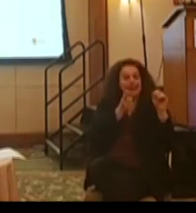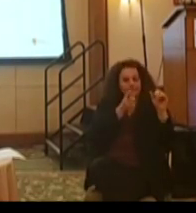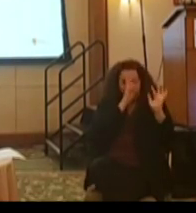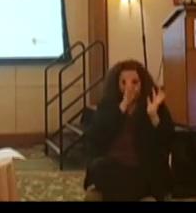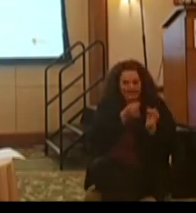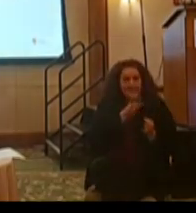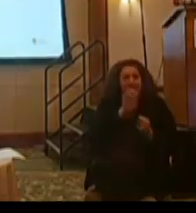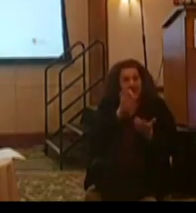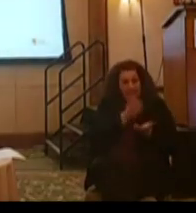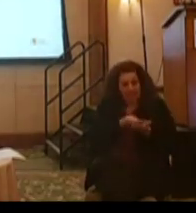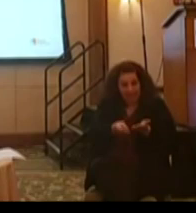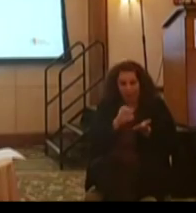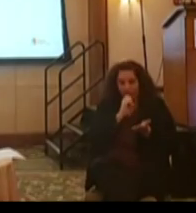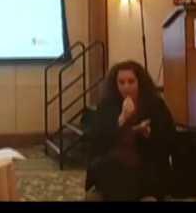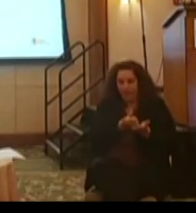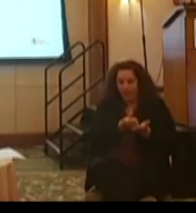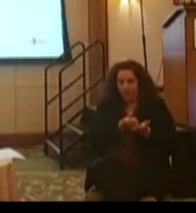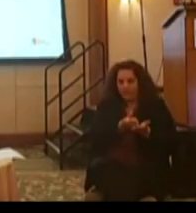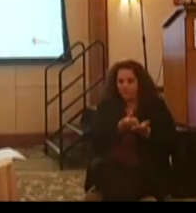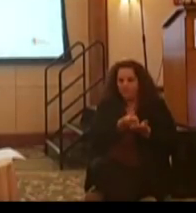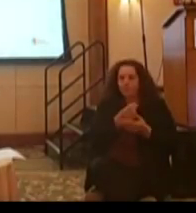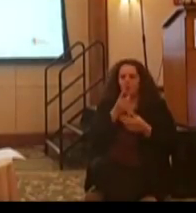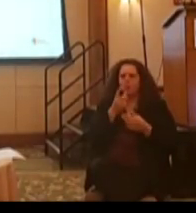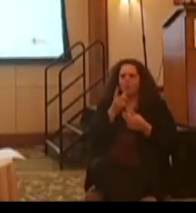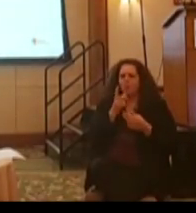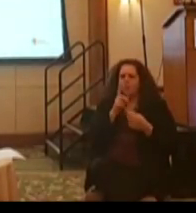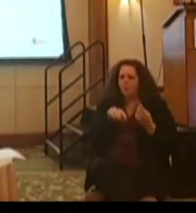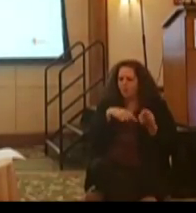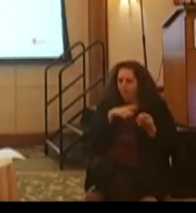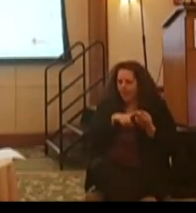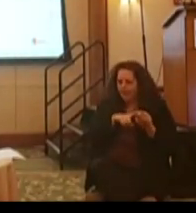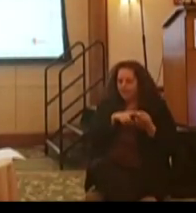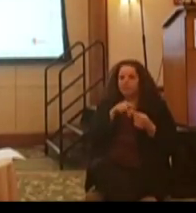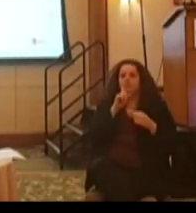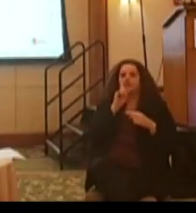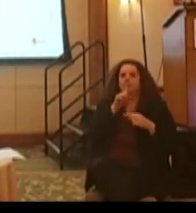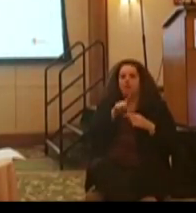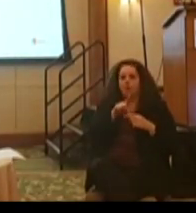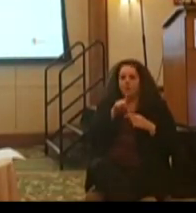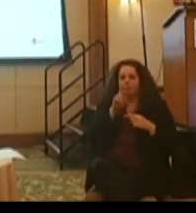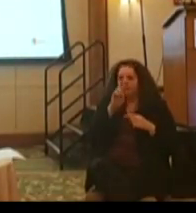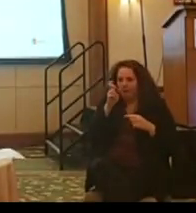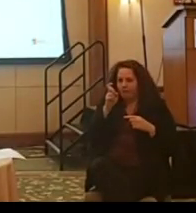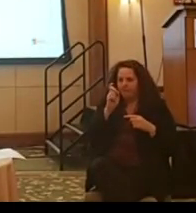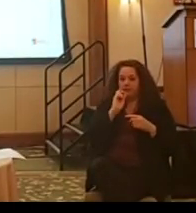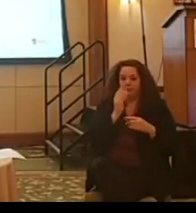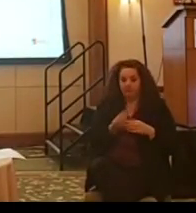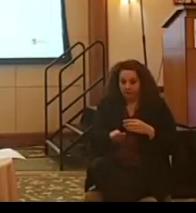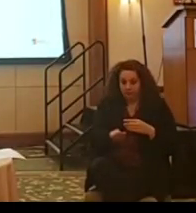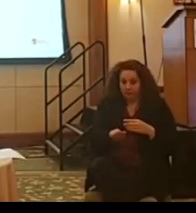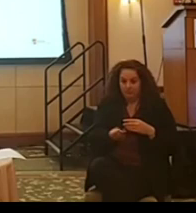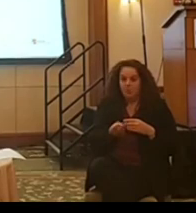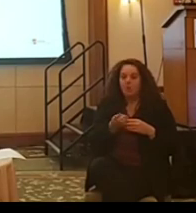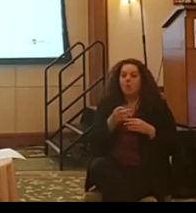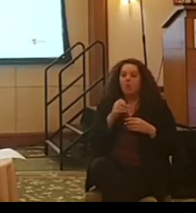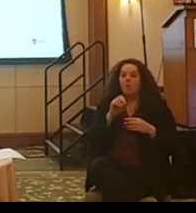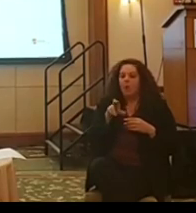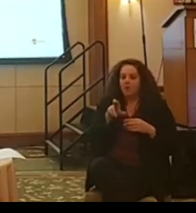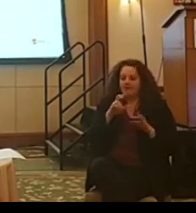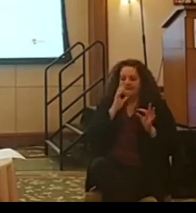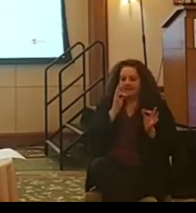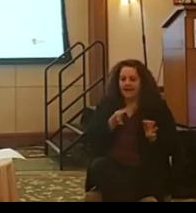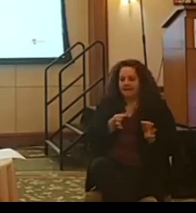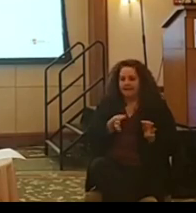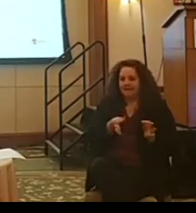bothered to get it filled, or if they did get it filled, if they took it the way it was kind of prescribed. And they were sort of doing all of their